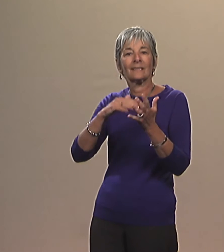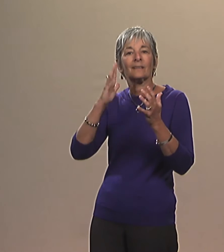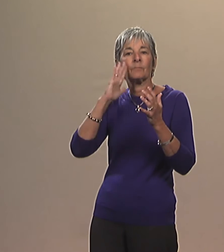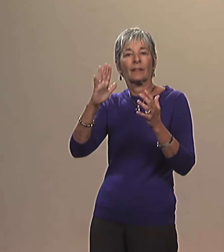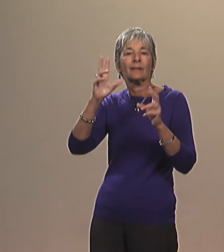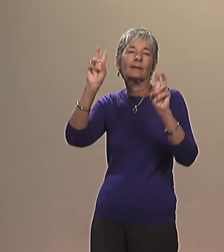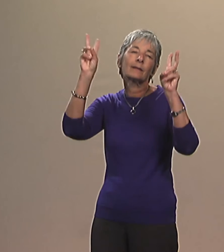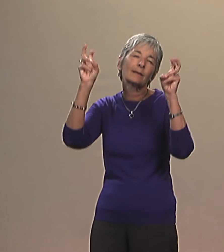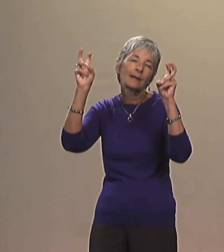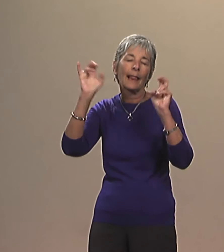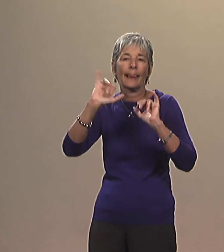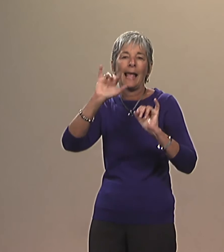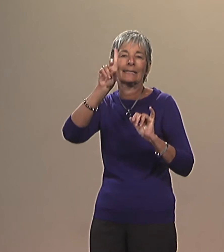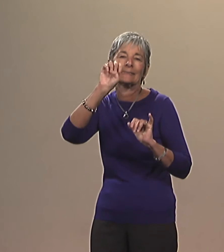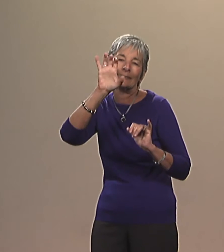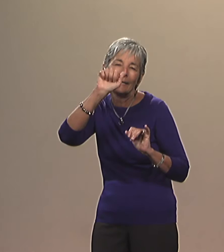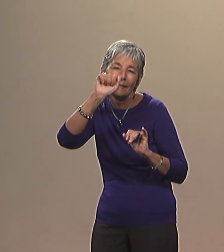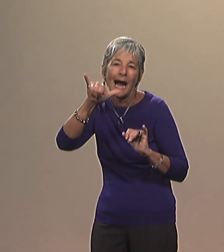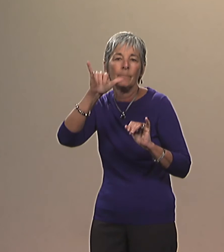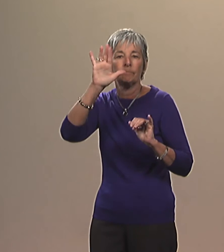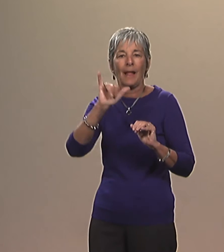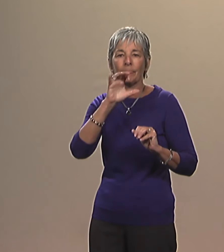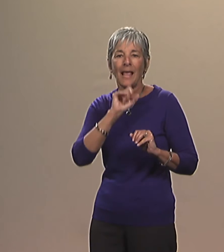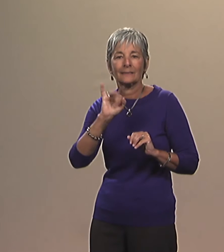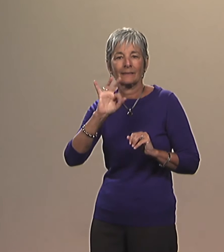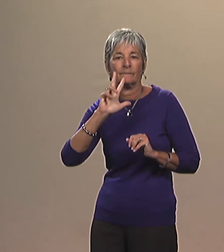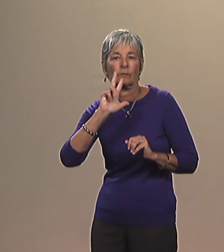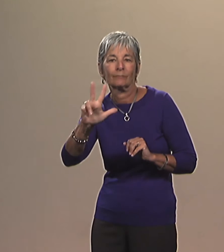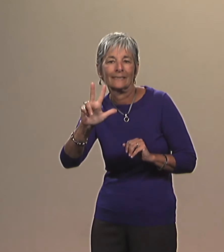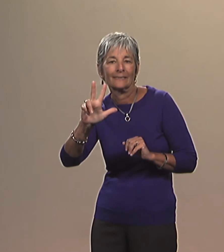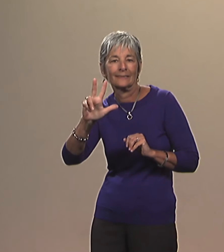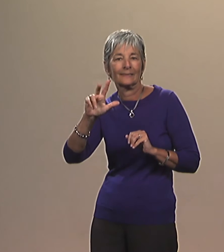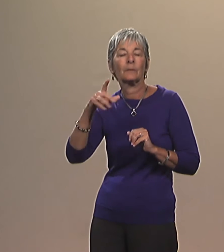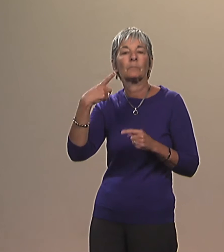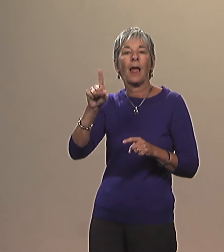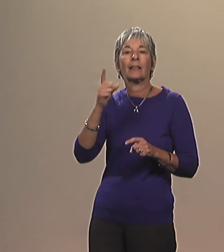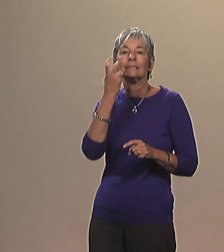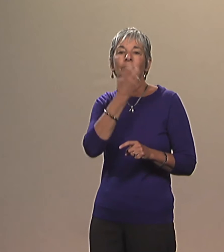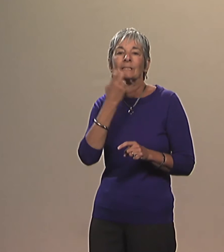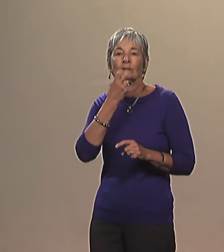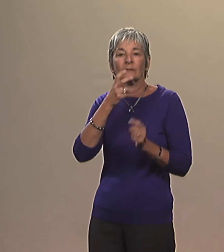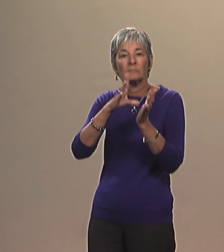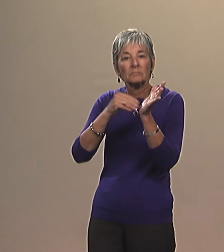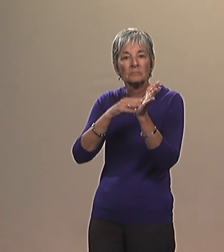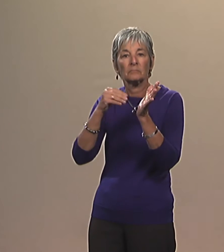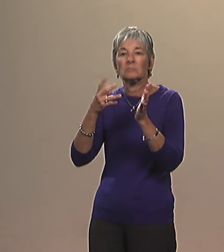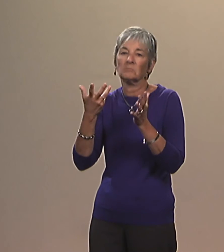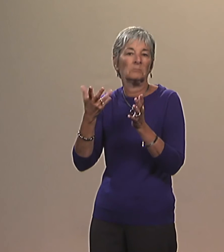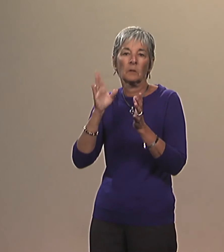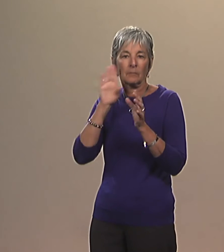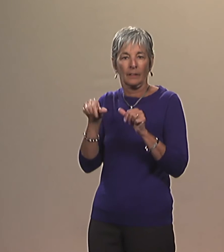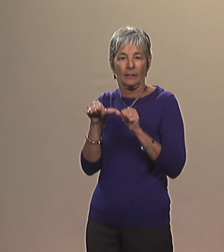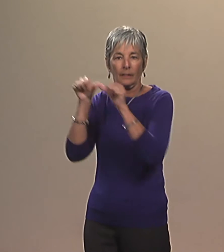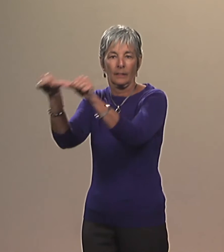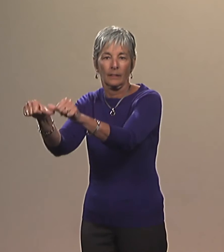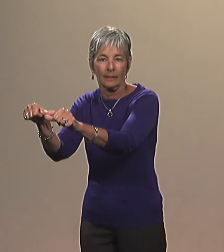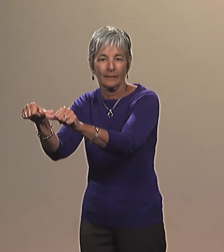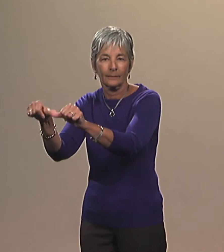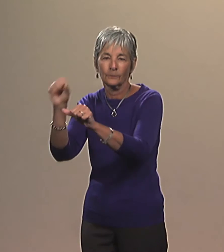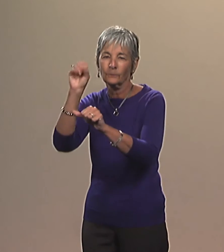Those neurons will decay, in a way, by the age of 3. But learning speech continues. So it is important